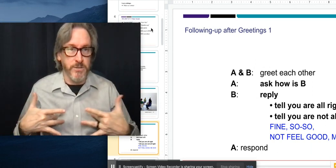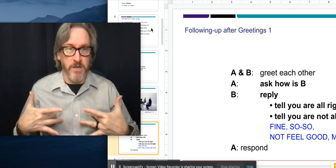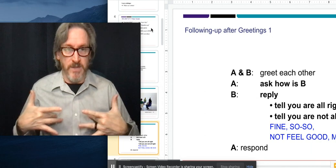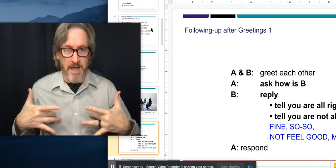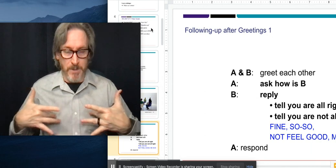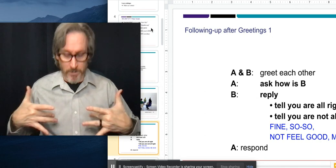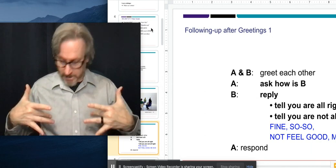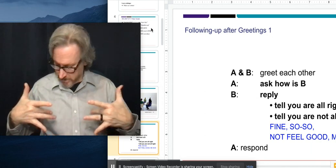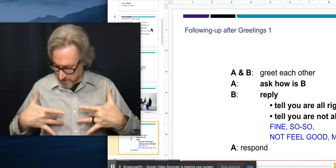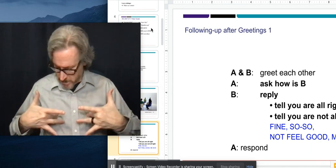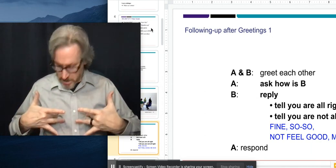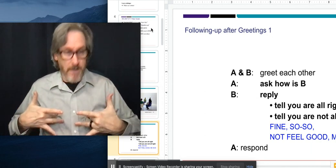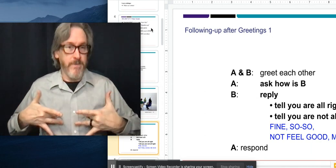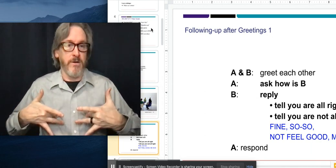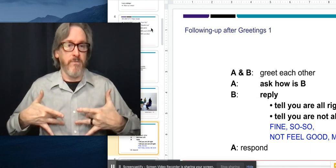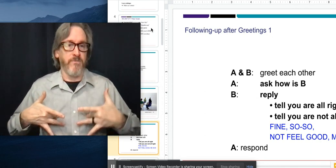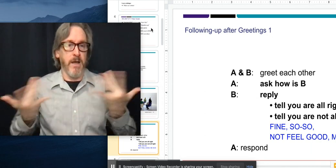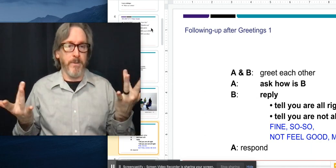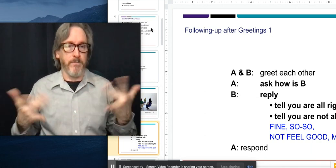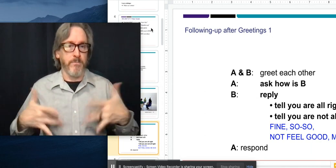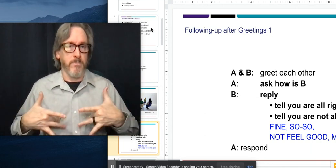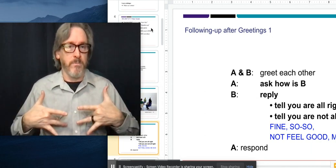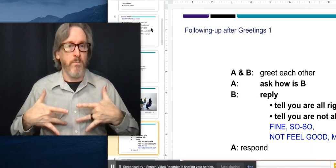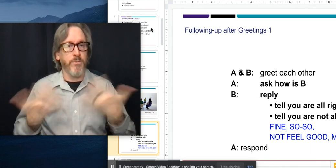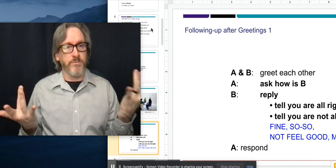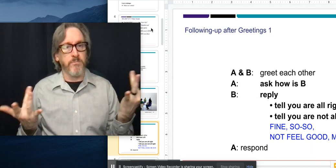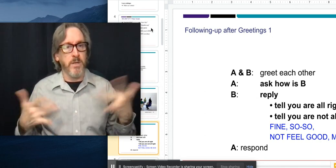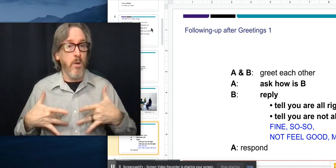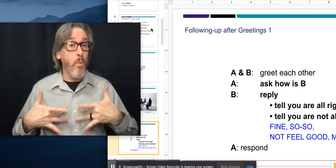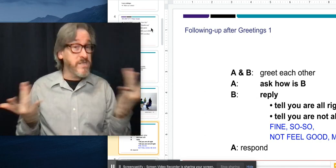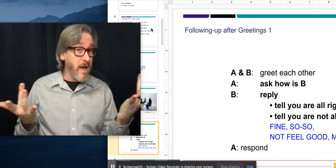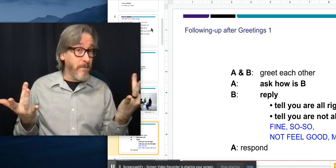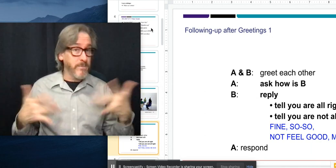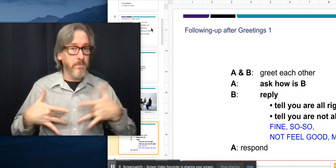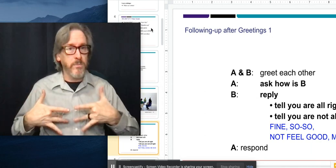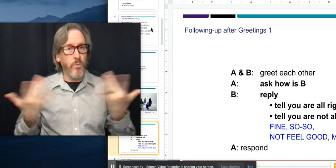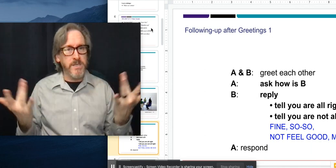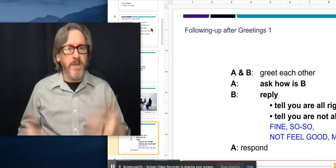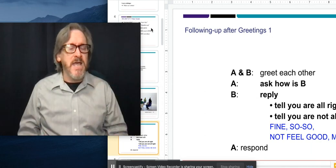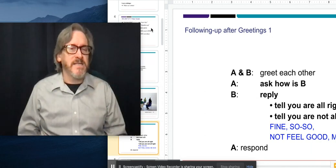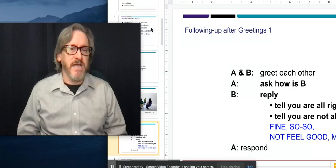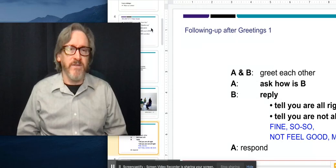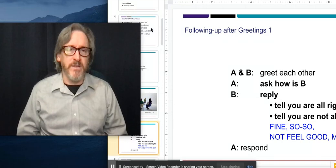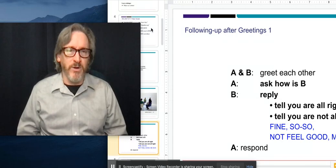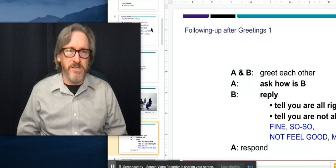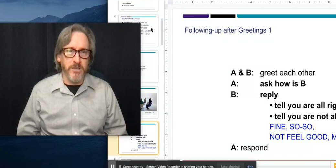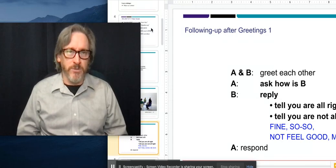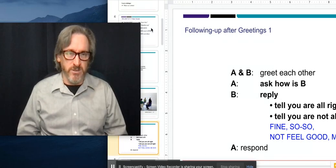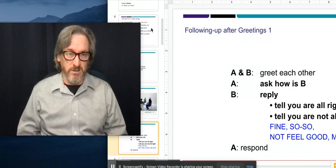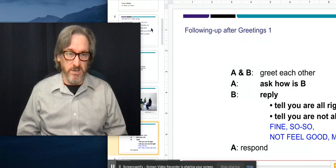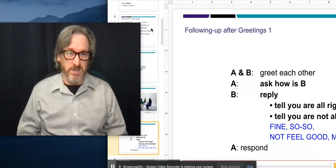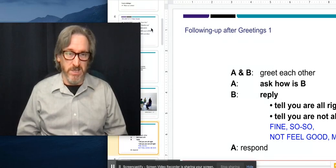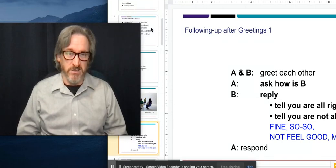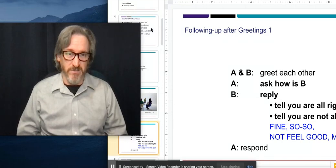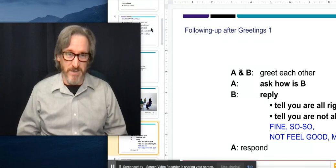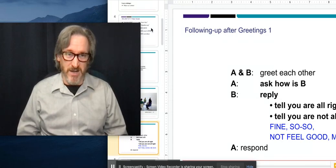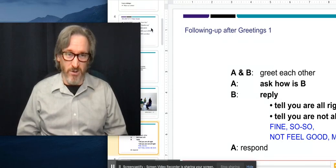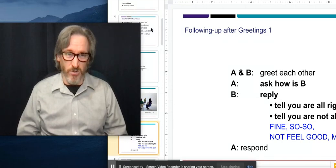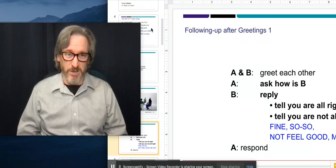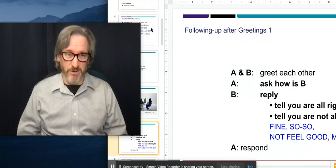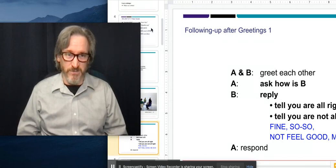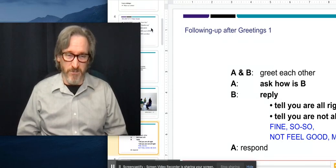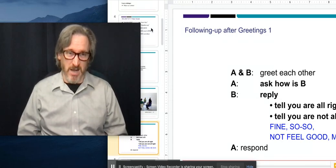Touch yourself in the happy places, and then flick up. What's up? What's up? It's kind of like the Budweiser commercial.